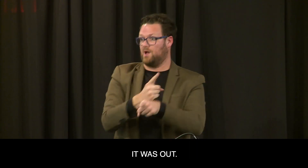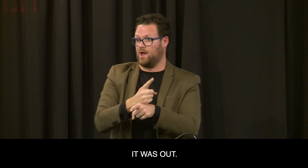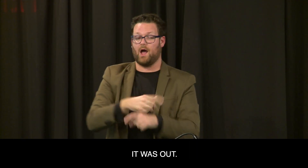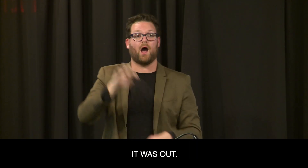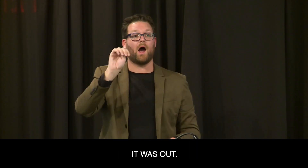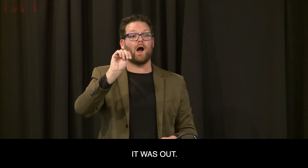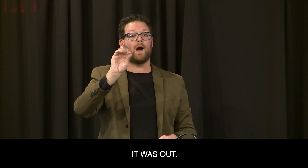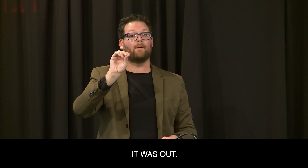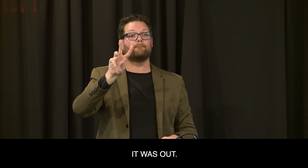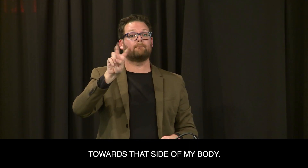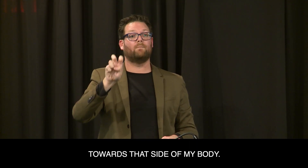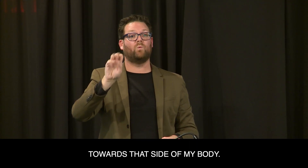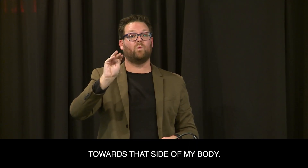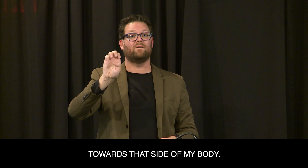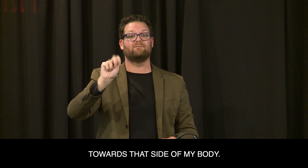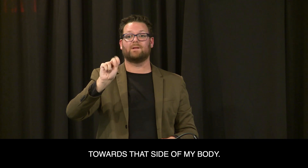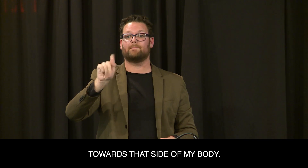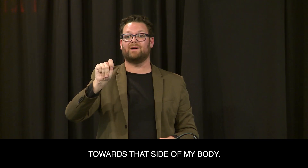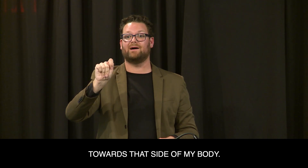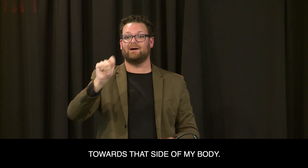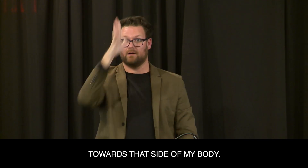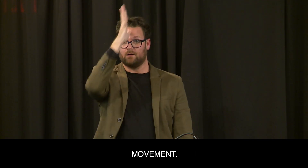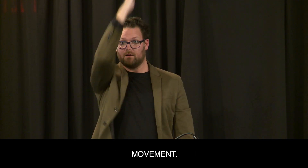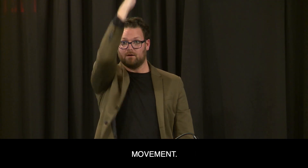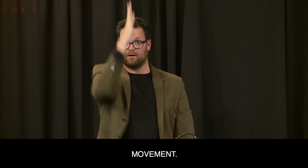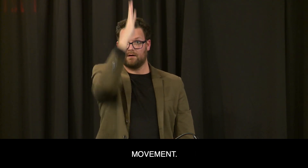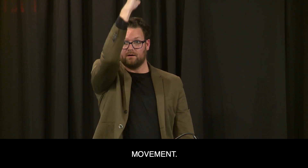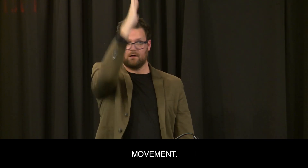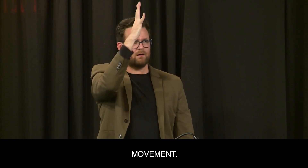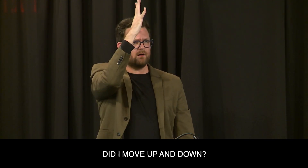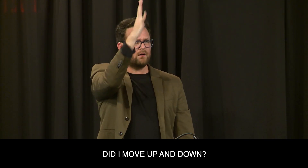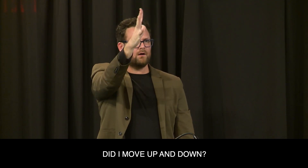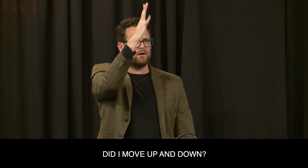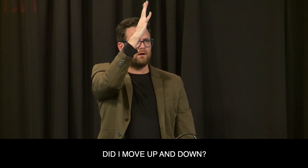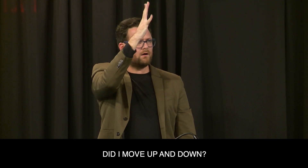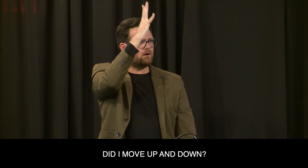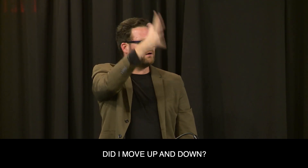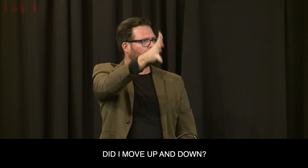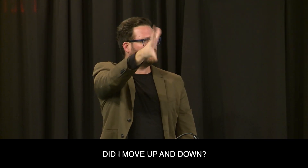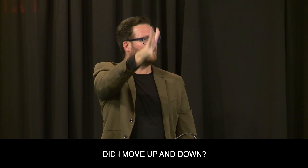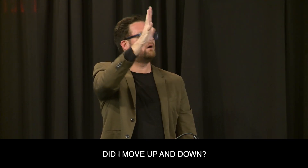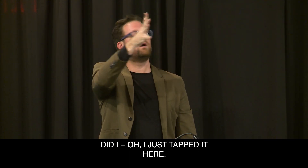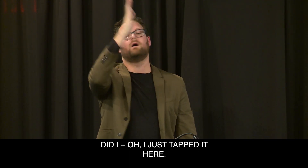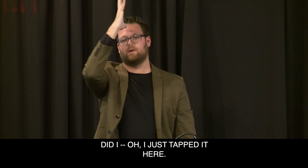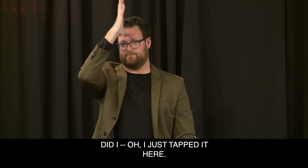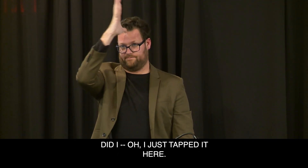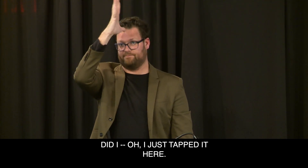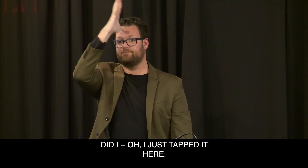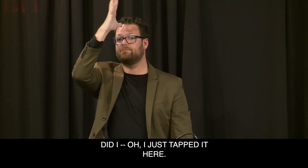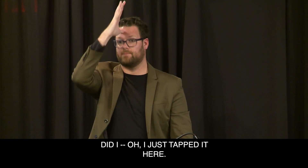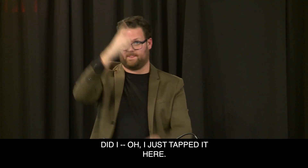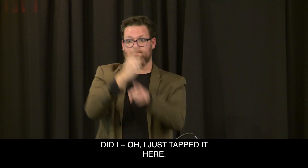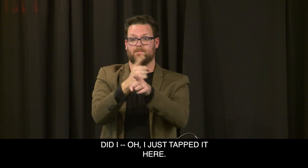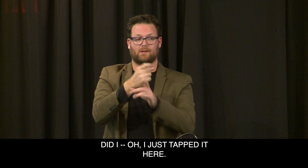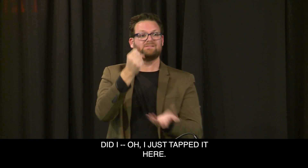out towards that side of my body. Movement. Did I move up and down? Did I go? Oh, I just tapped it